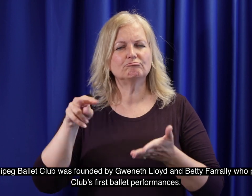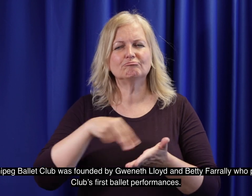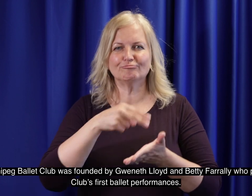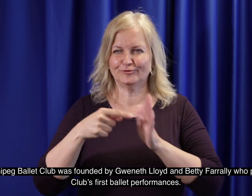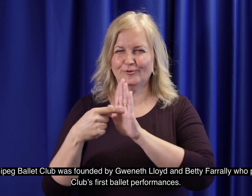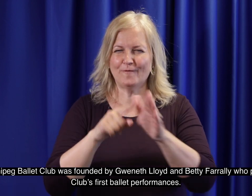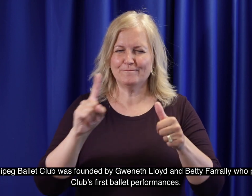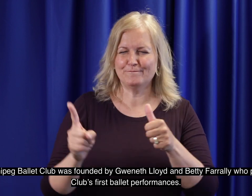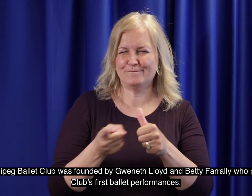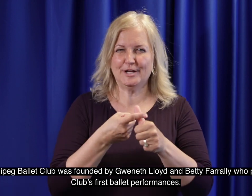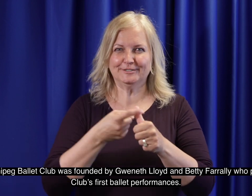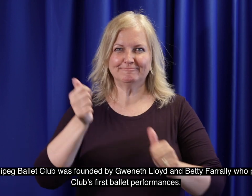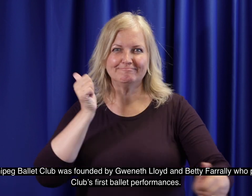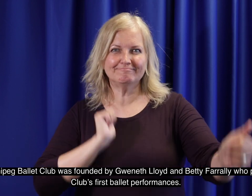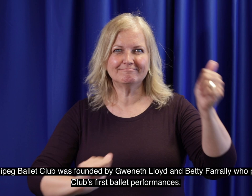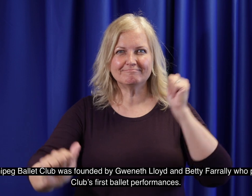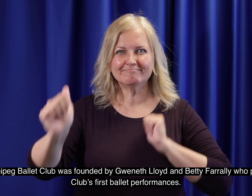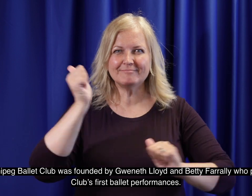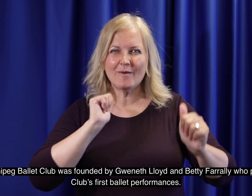They put on the club's first ballet performances.